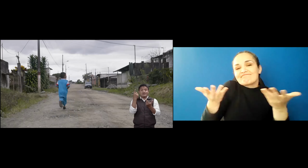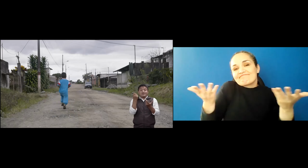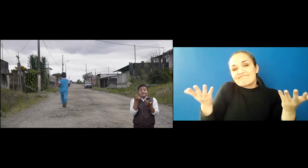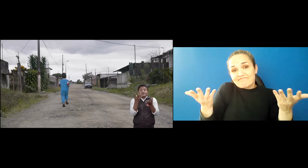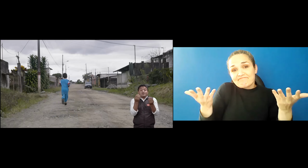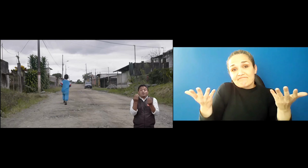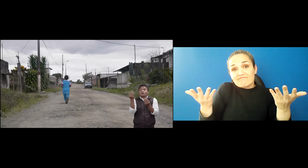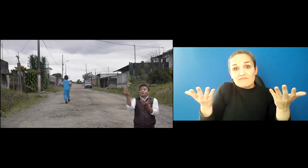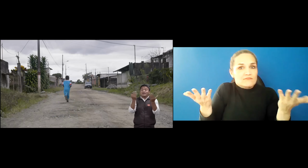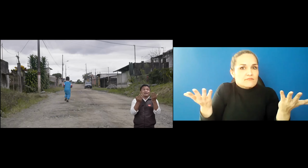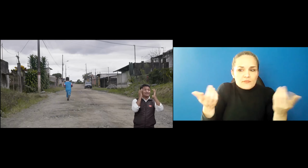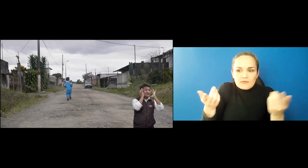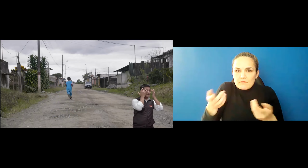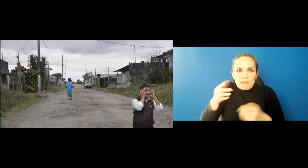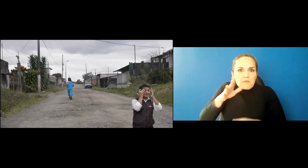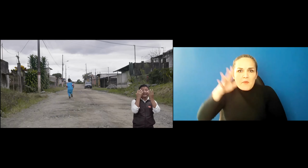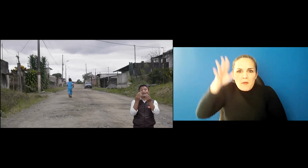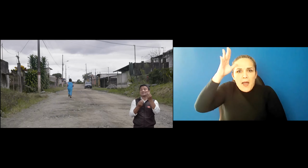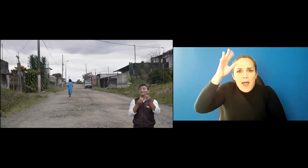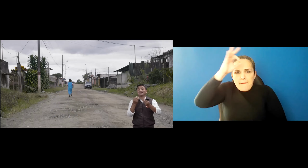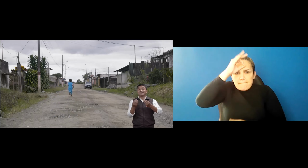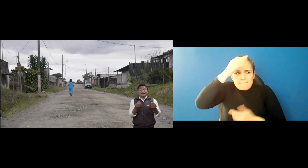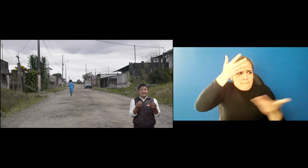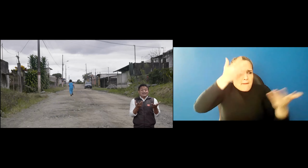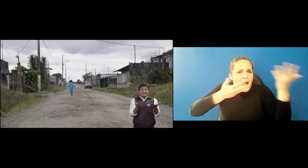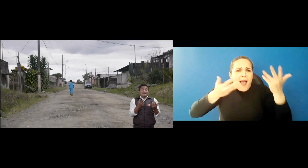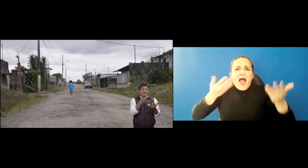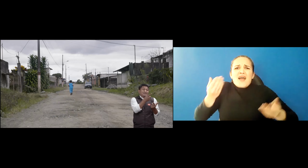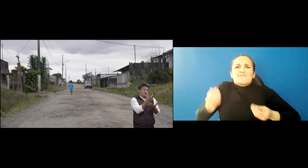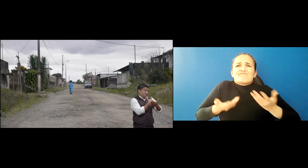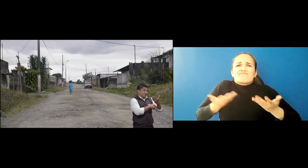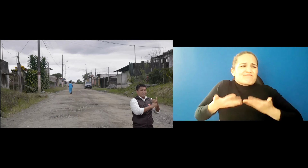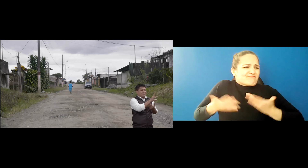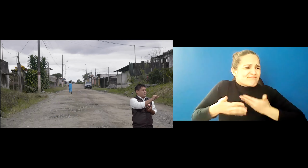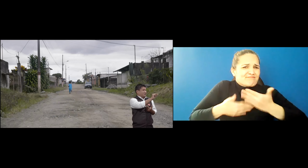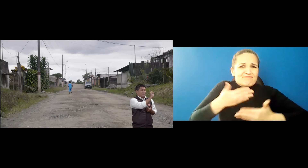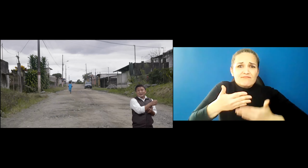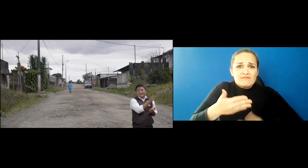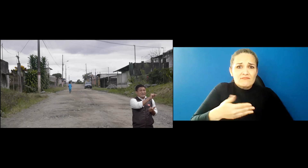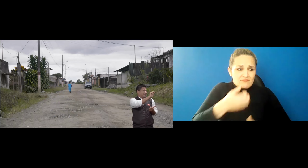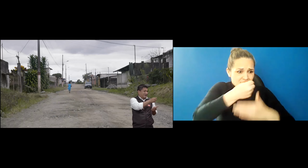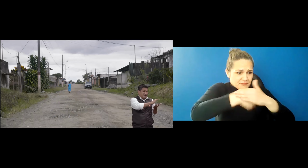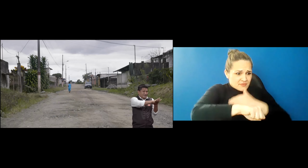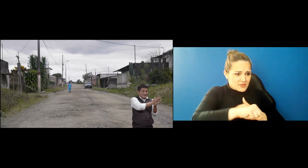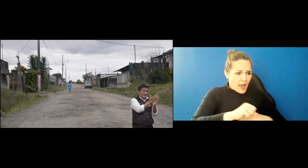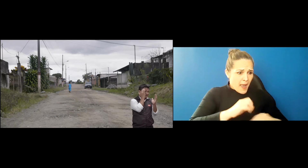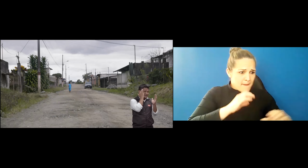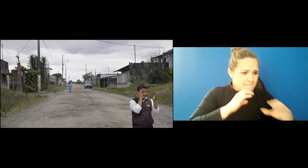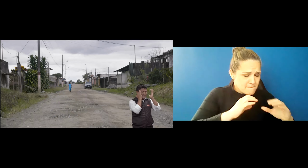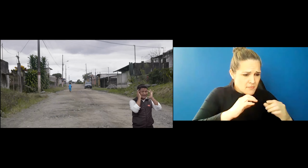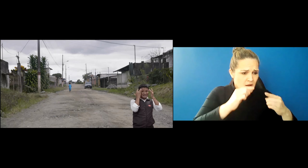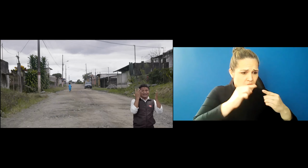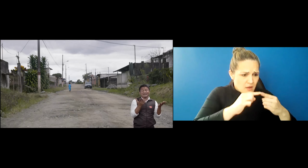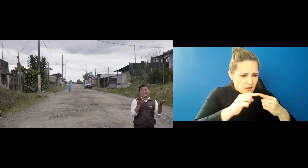families getting closer, talking. Many of them approach us without knowing what to do.